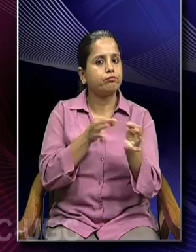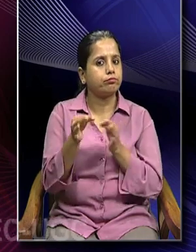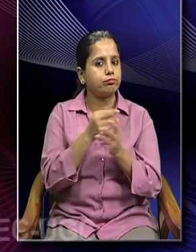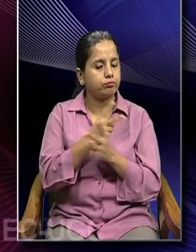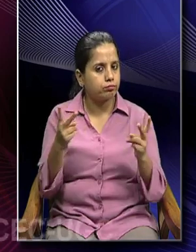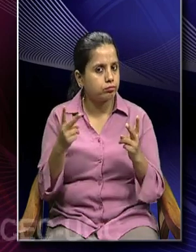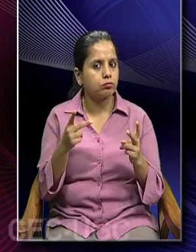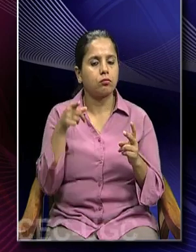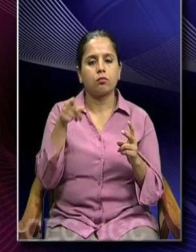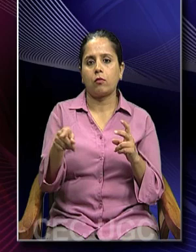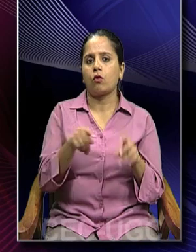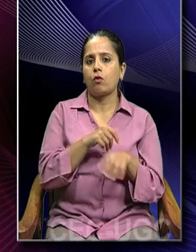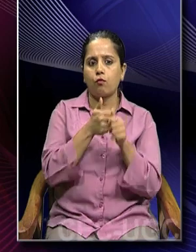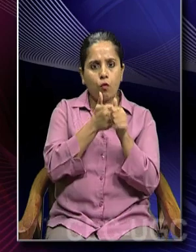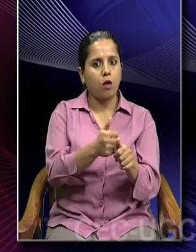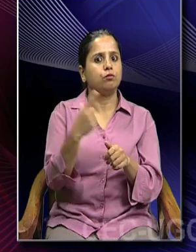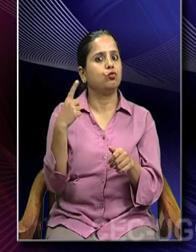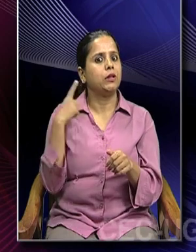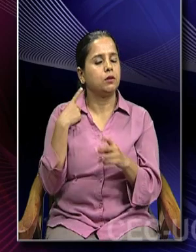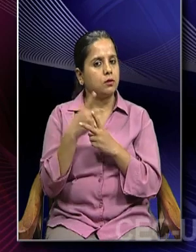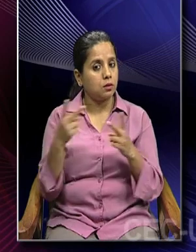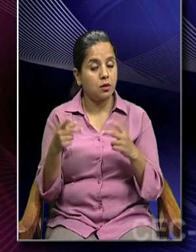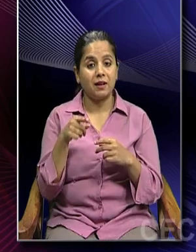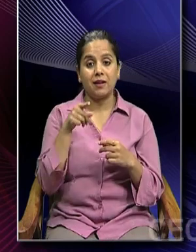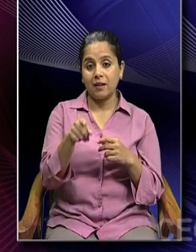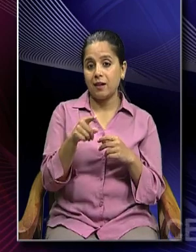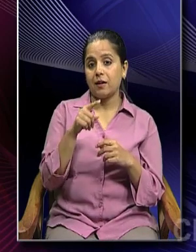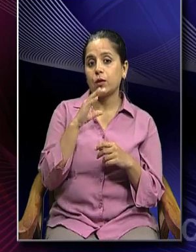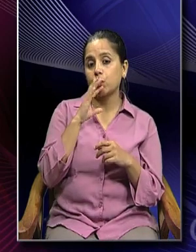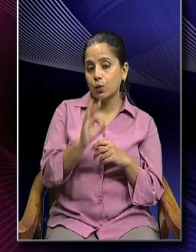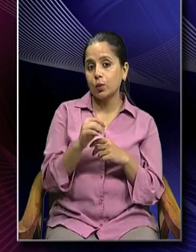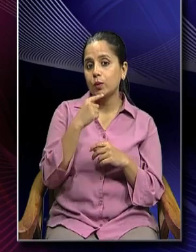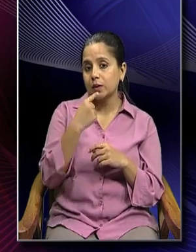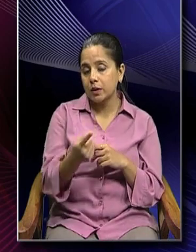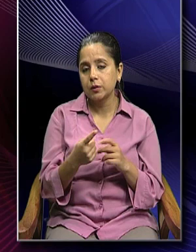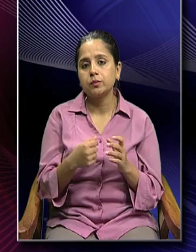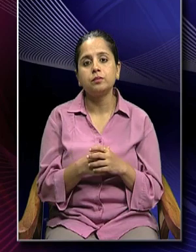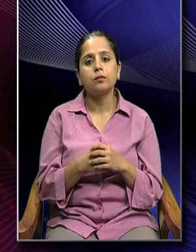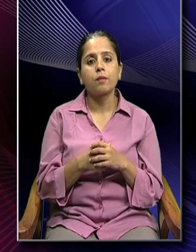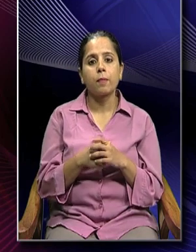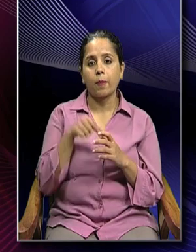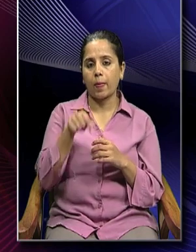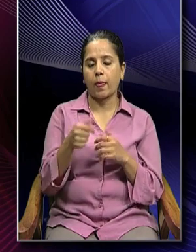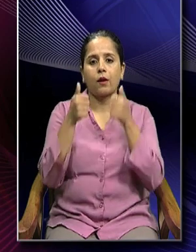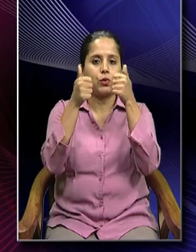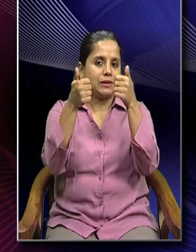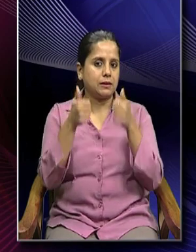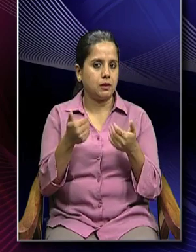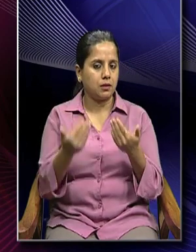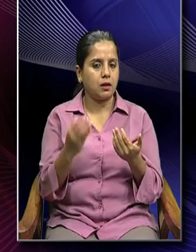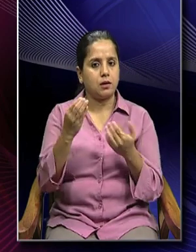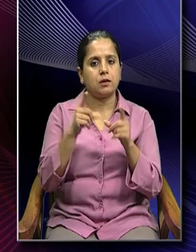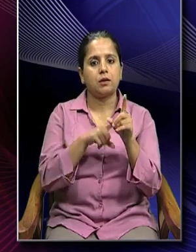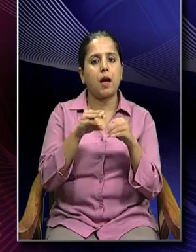talk about following the leaders, and this is basically the outcome of this cybernity